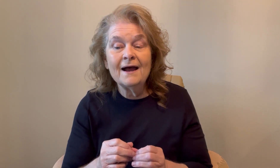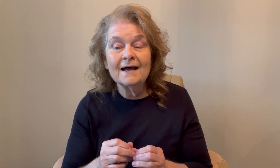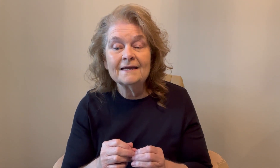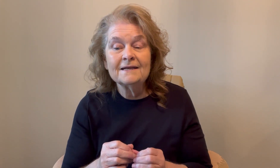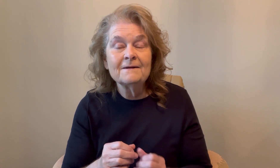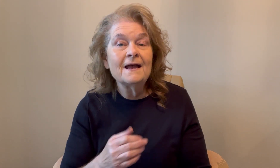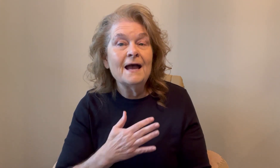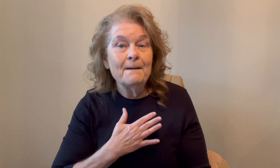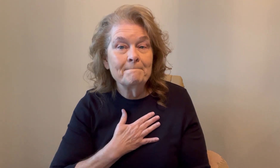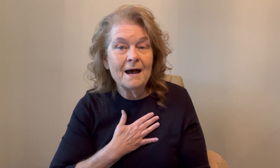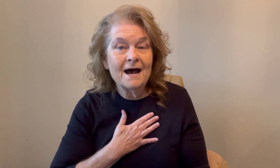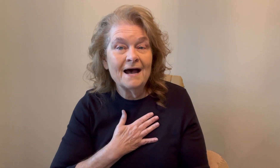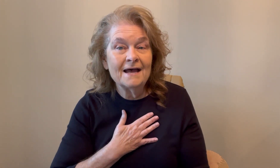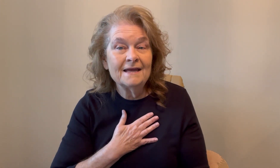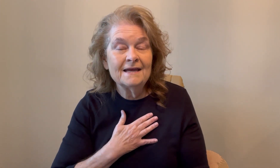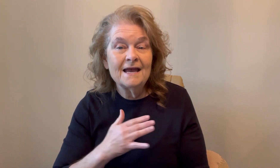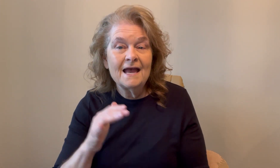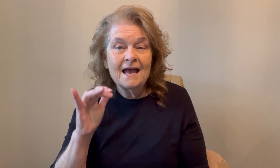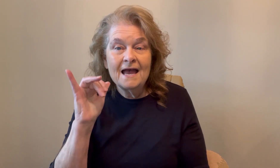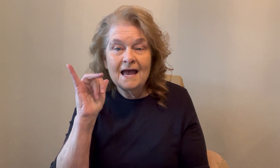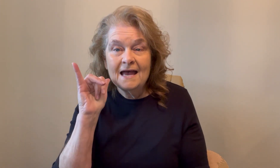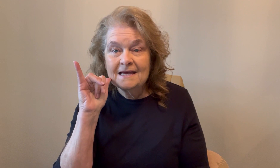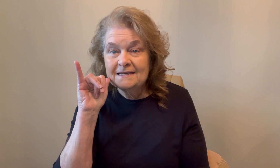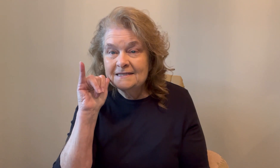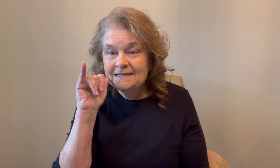cried. My